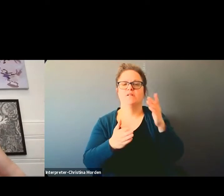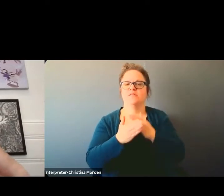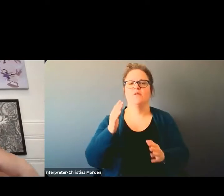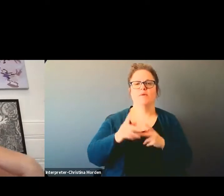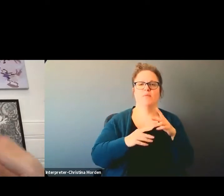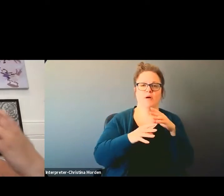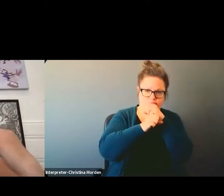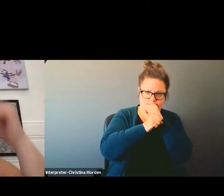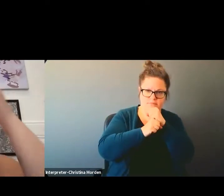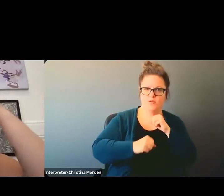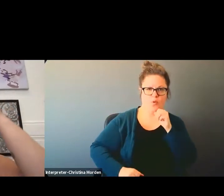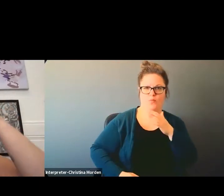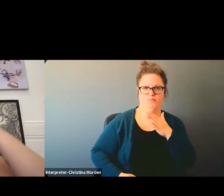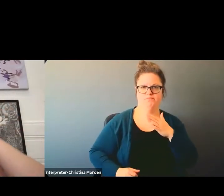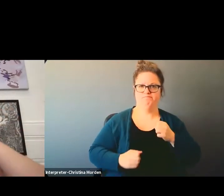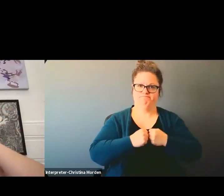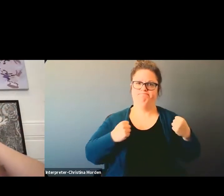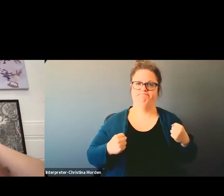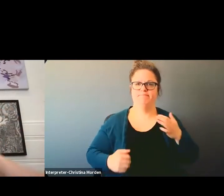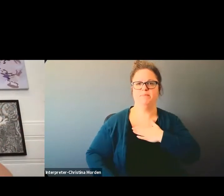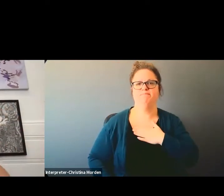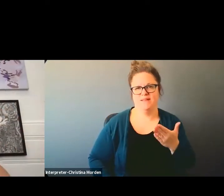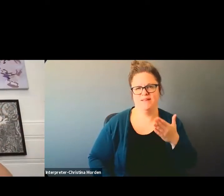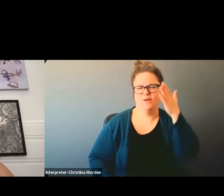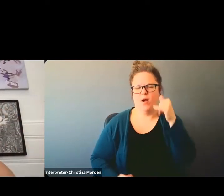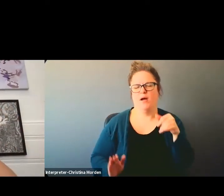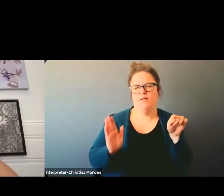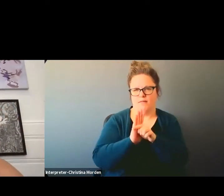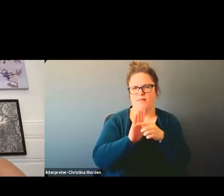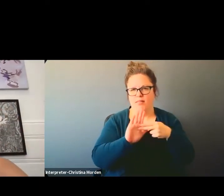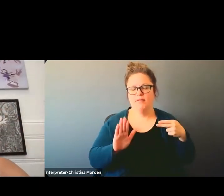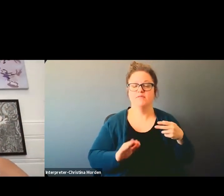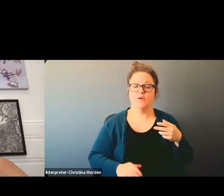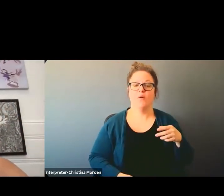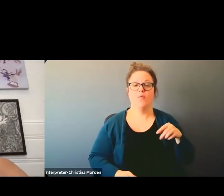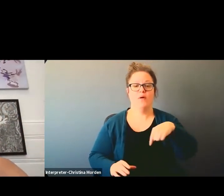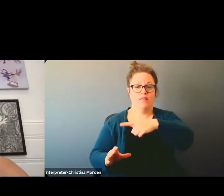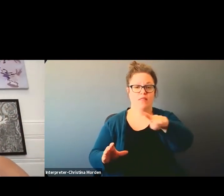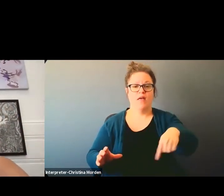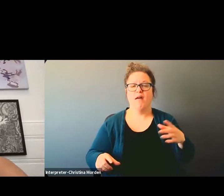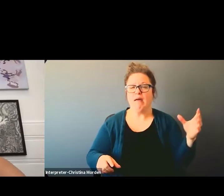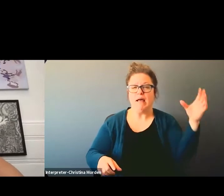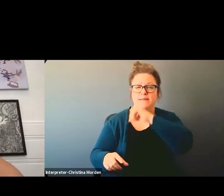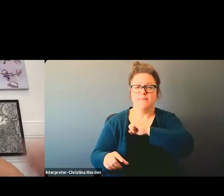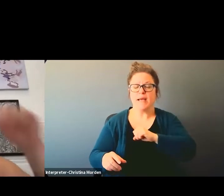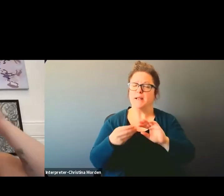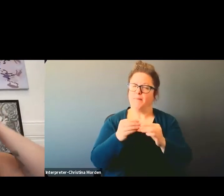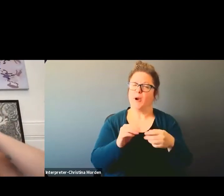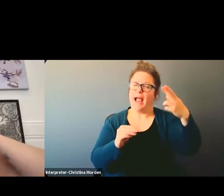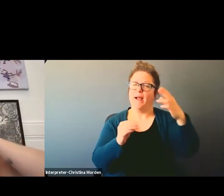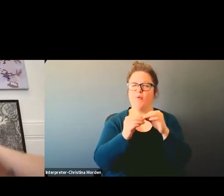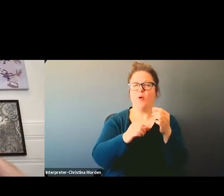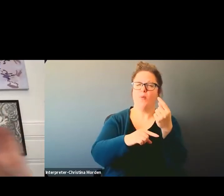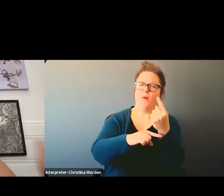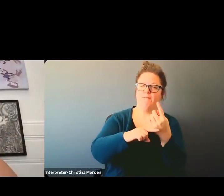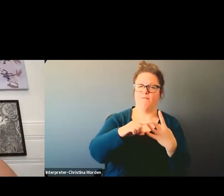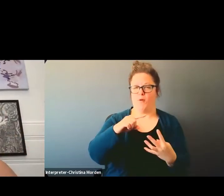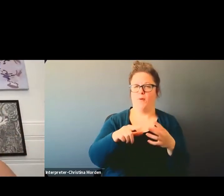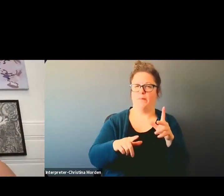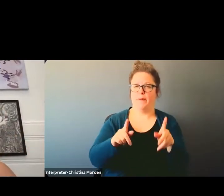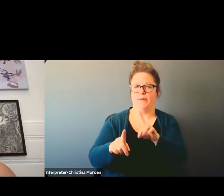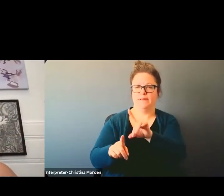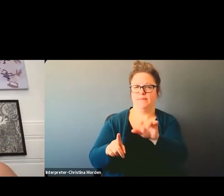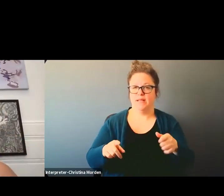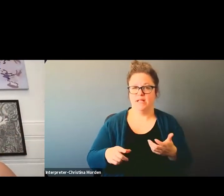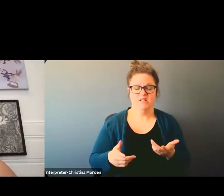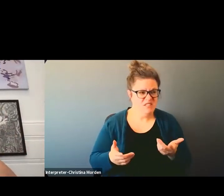have disability because of the stigma attached to it. So they estimate that it's actually 1 in 4 who do have a disability, which is a